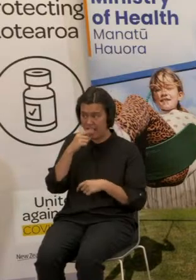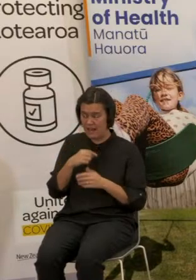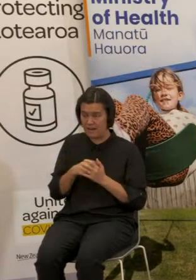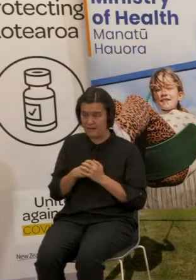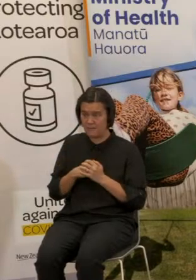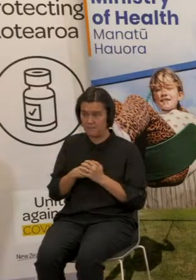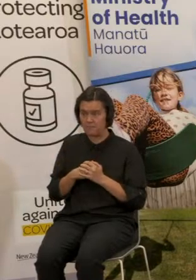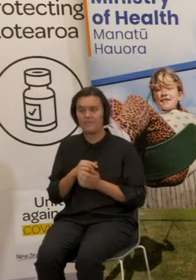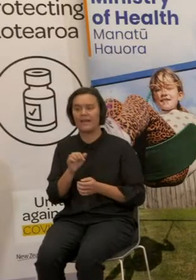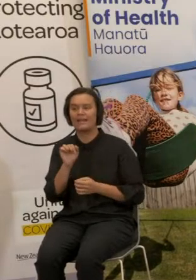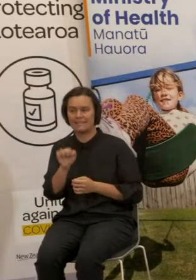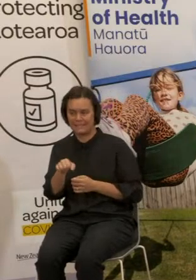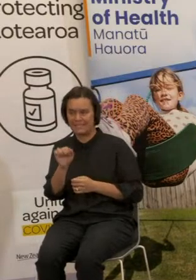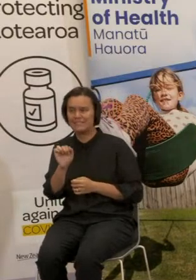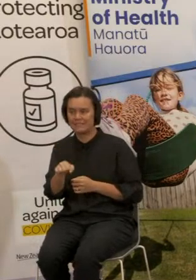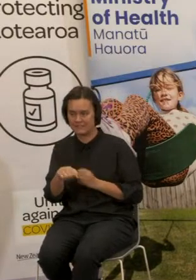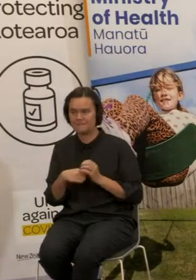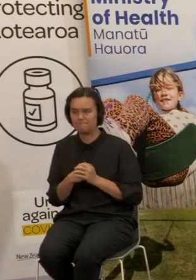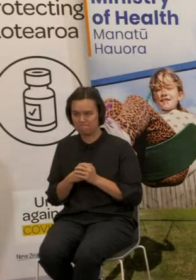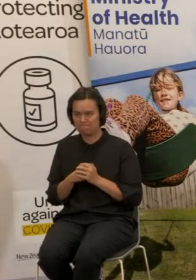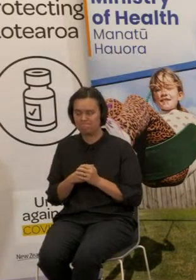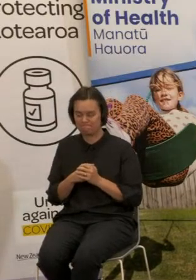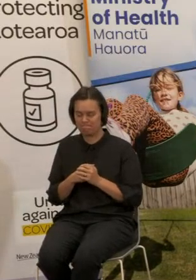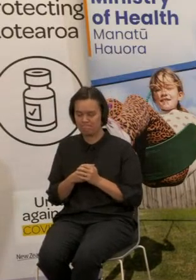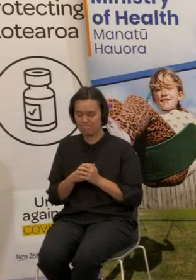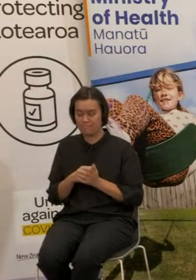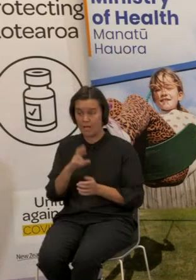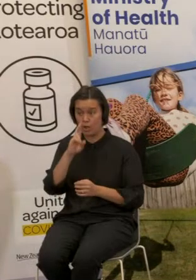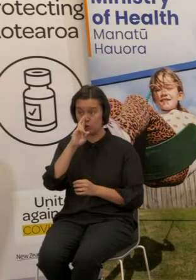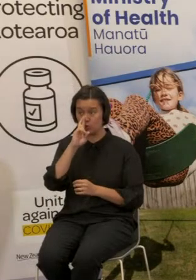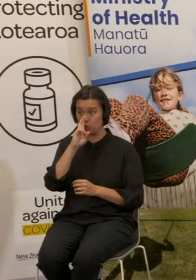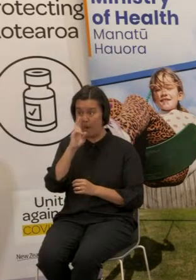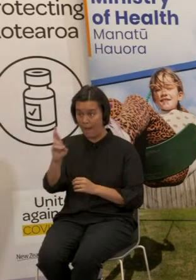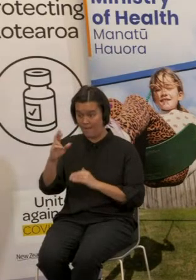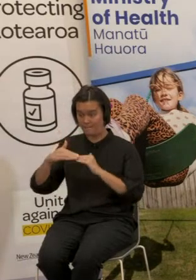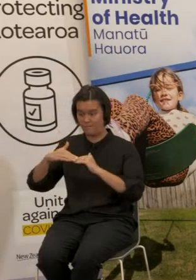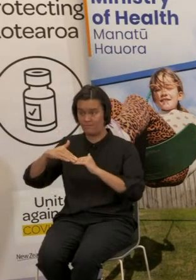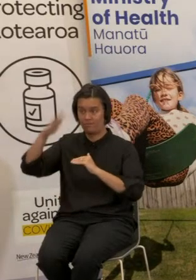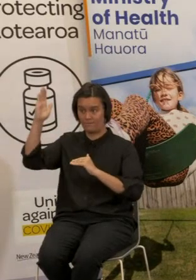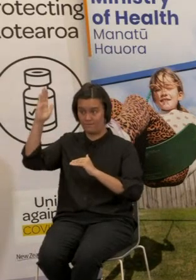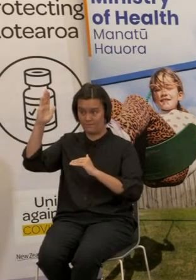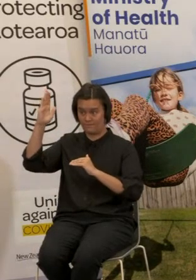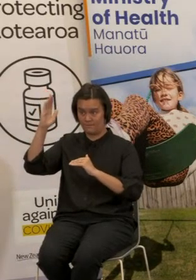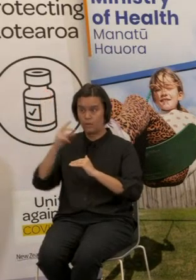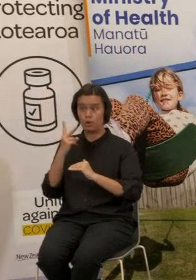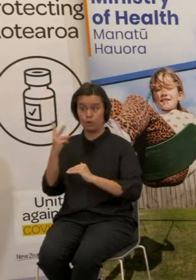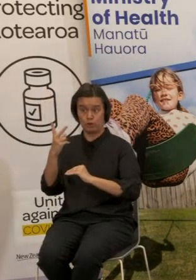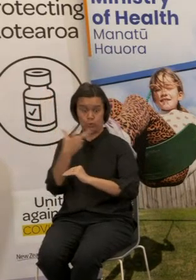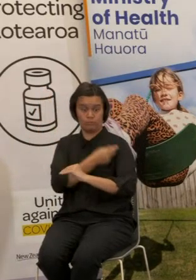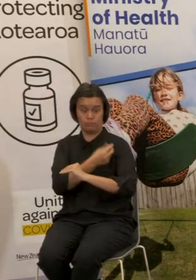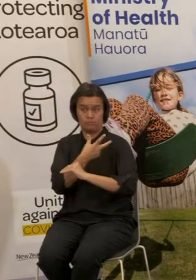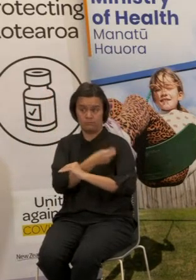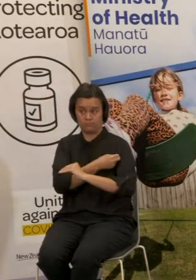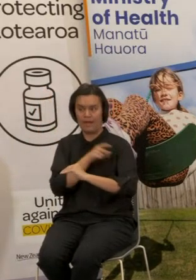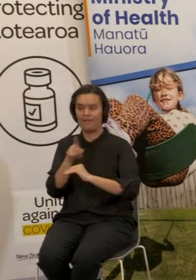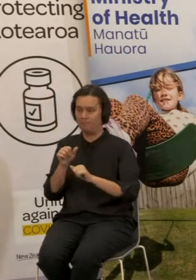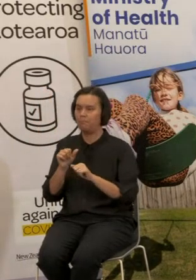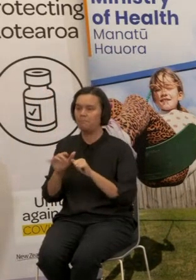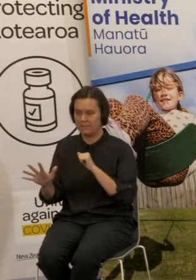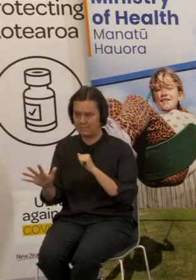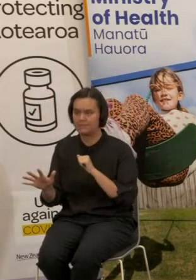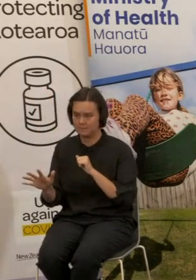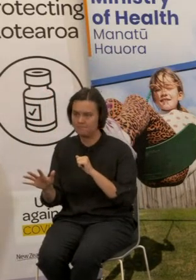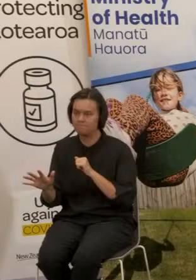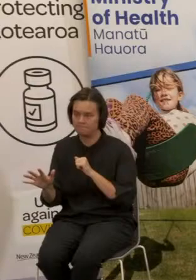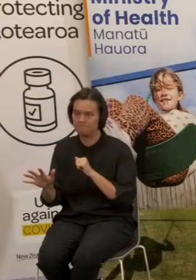modelling is always very clear that 2 doses on 12 years and up makes the most difference. So we cannot take our eye off the ball that we need to keep working